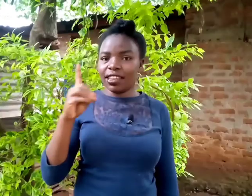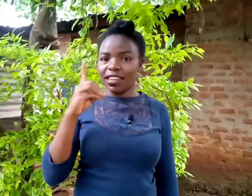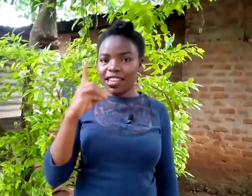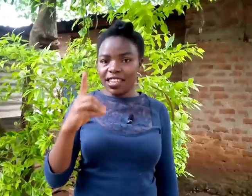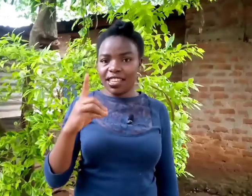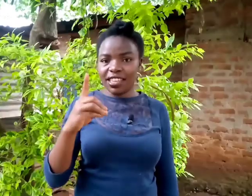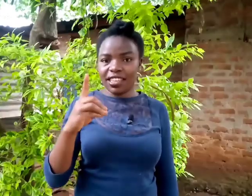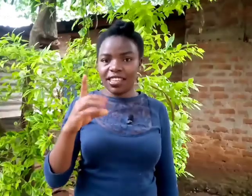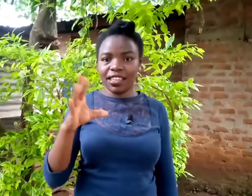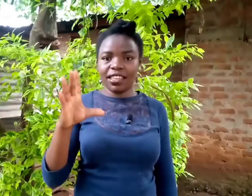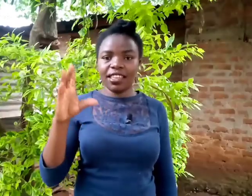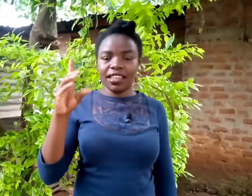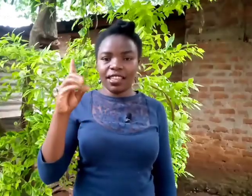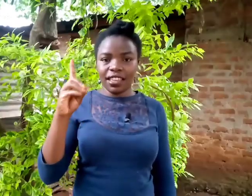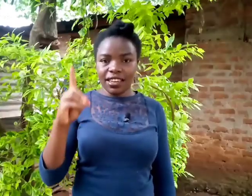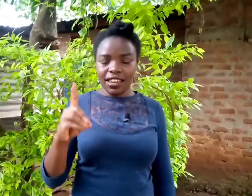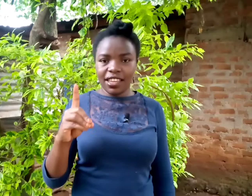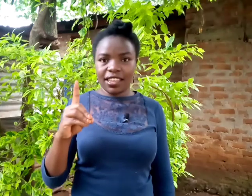D. D.